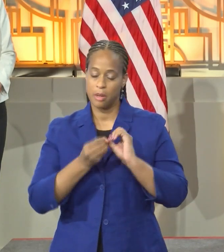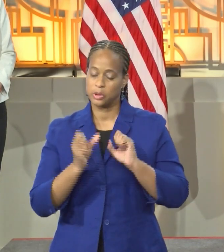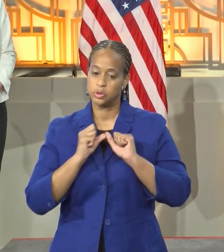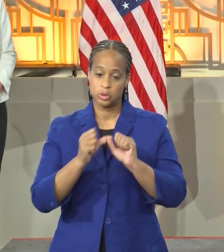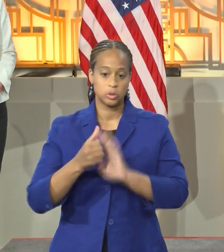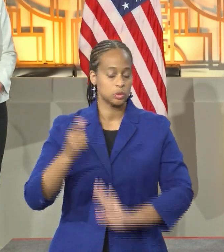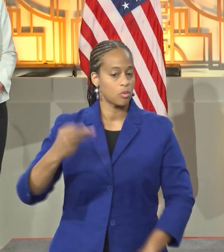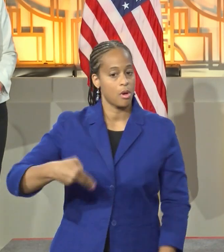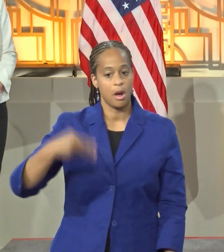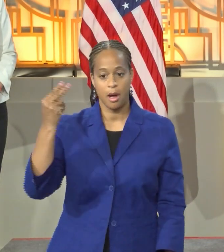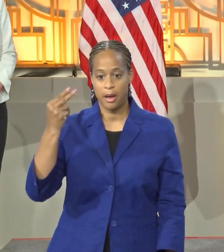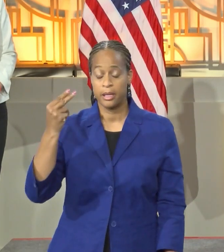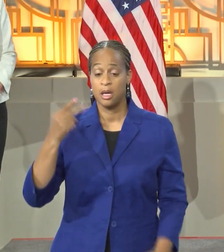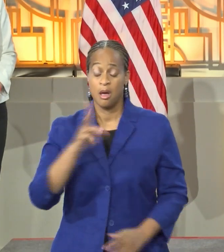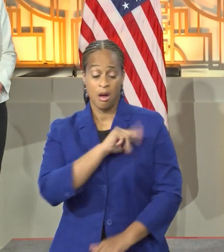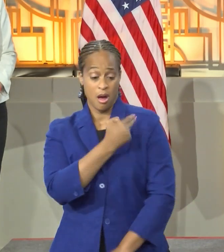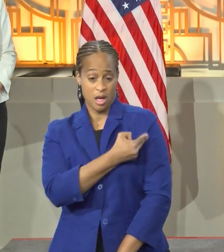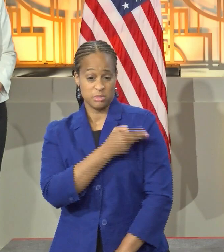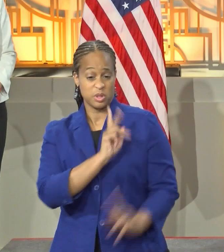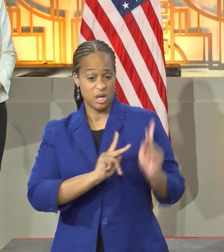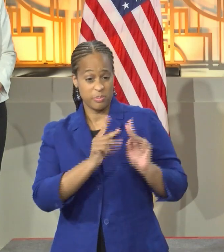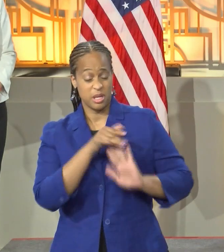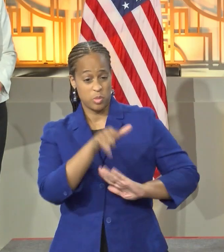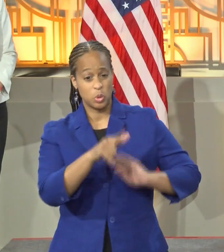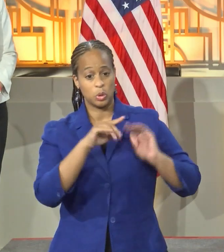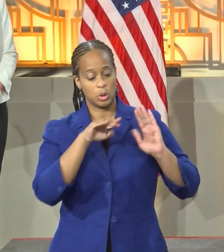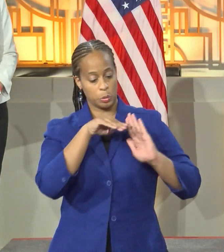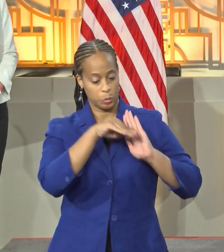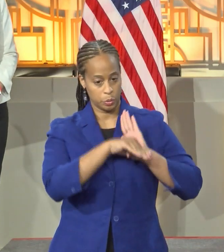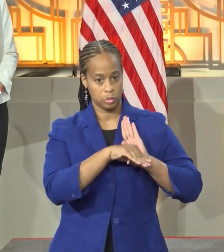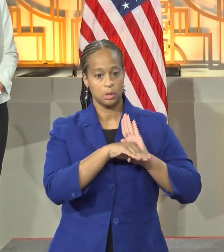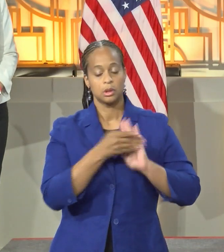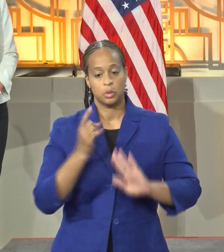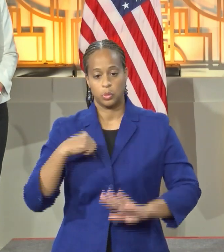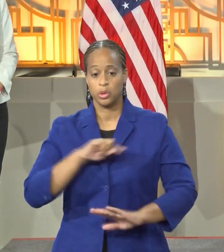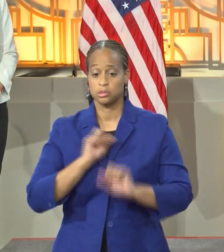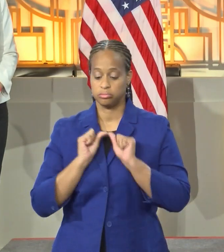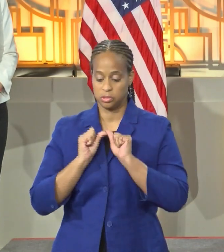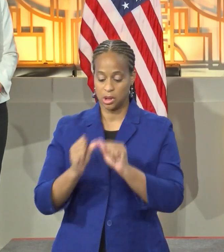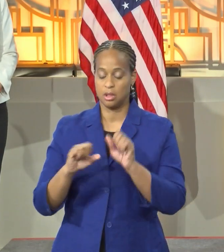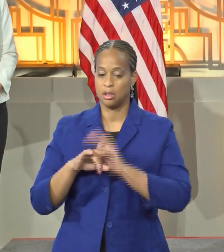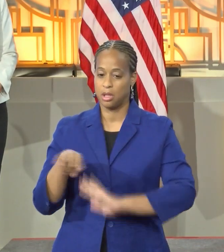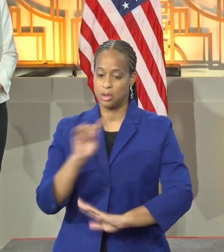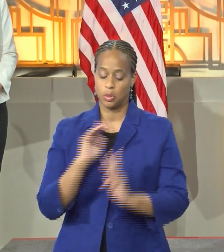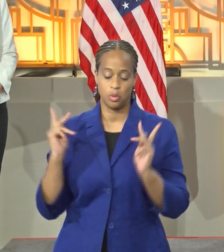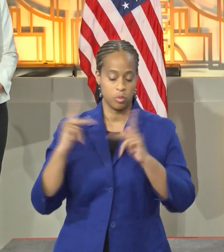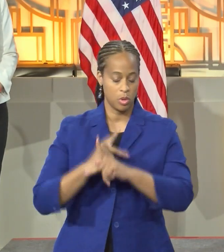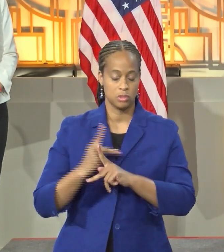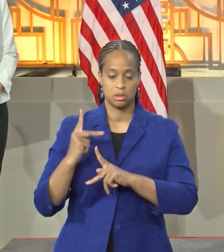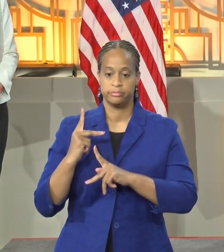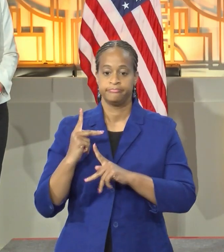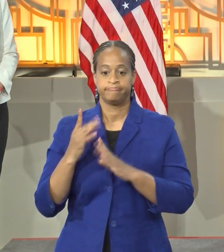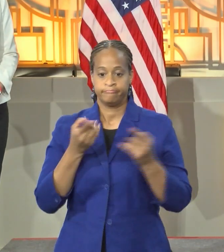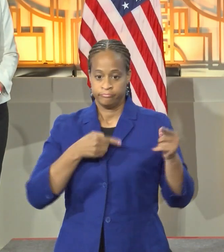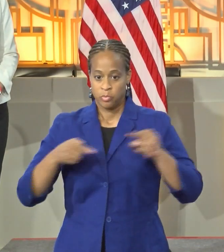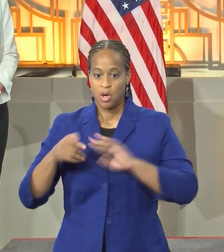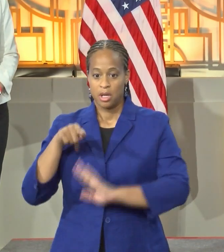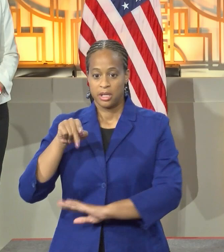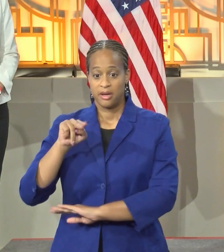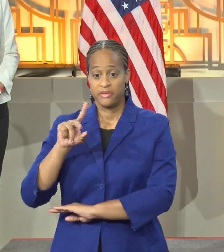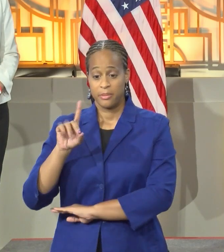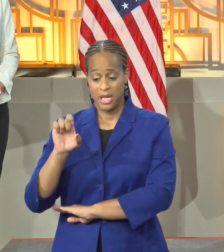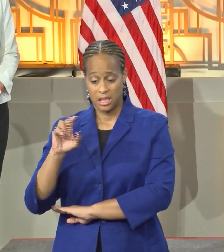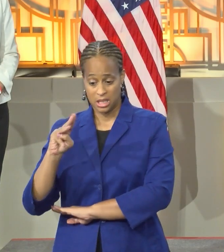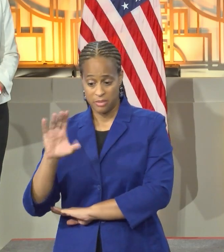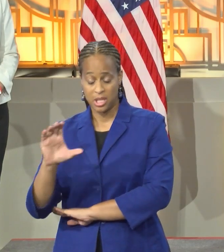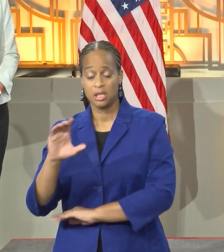too high, and while hospitalizations are going down, we're still in the worst part of the epidemic. As each of us